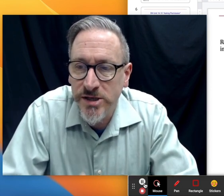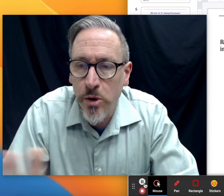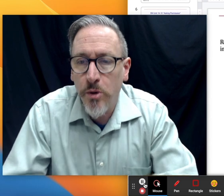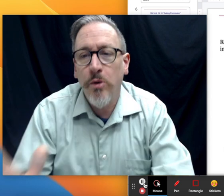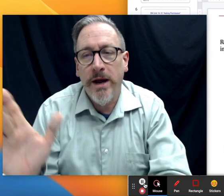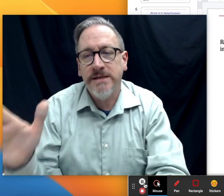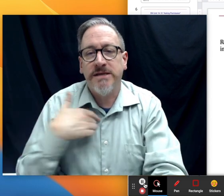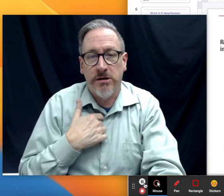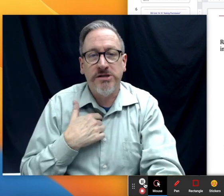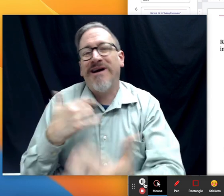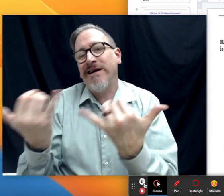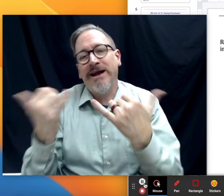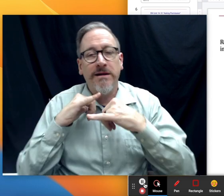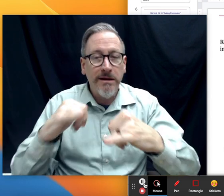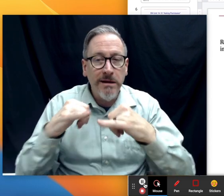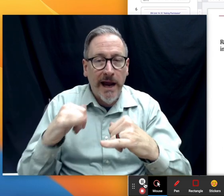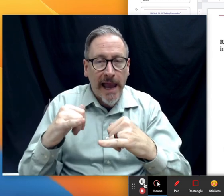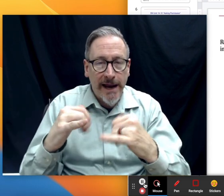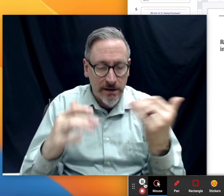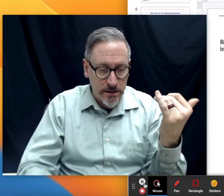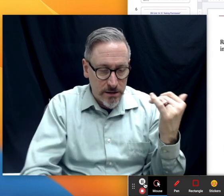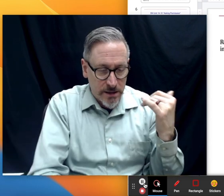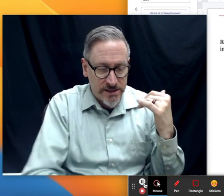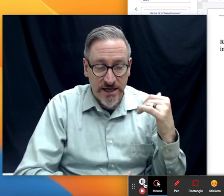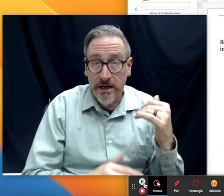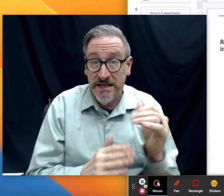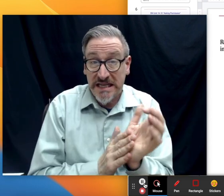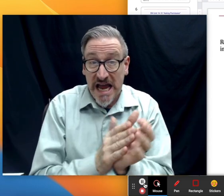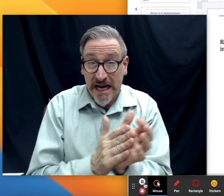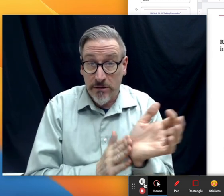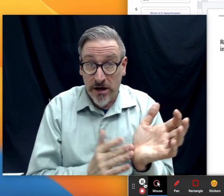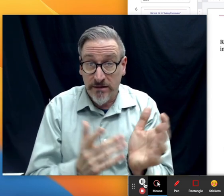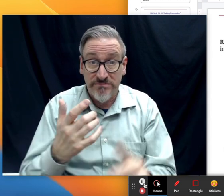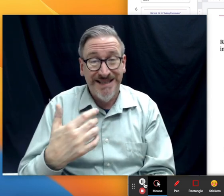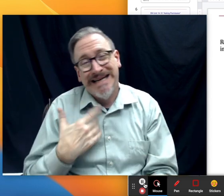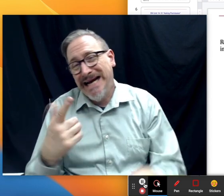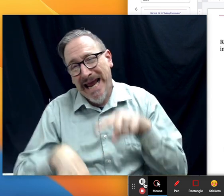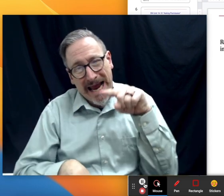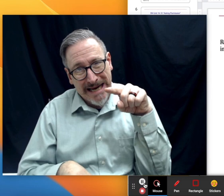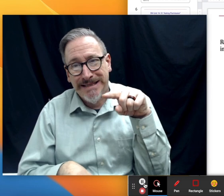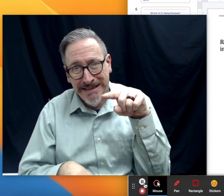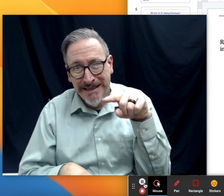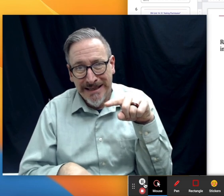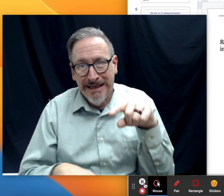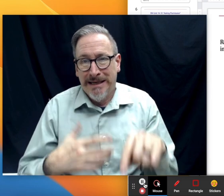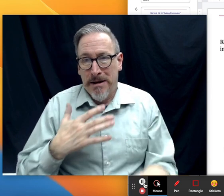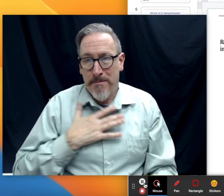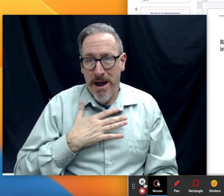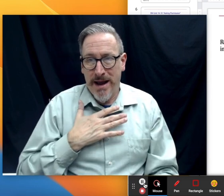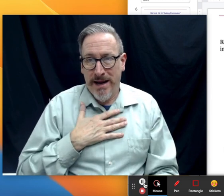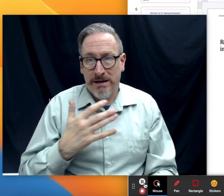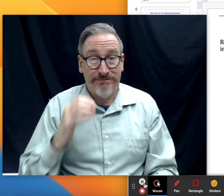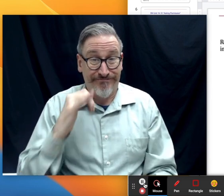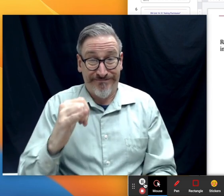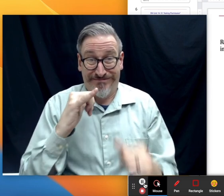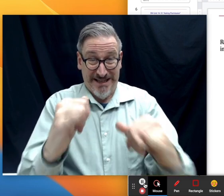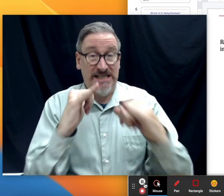The so it's sorry, I can't. It's a declining, right? Can't.